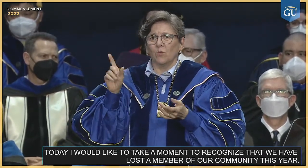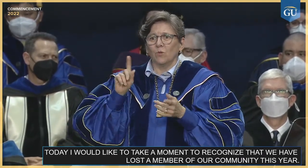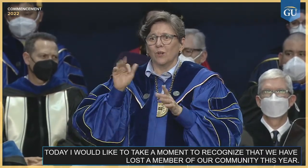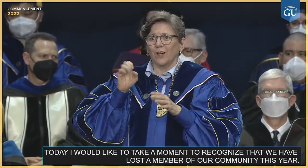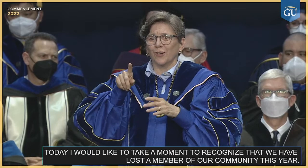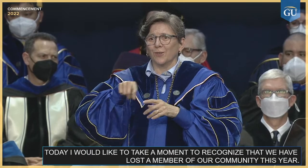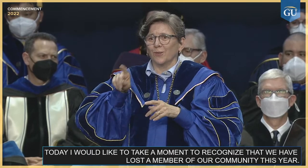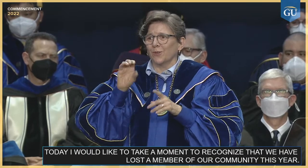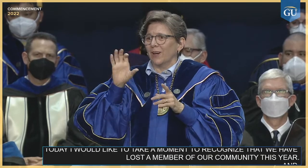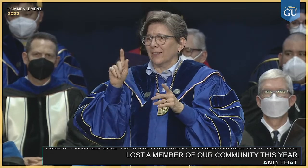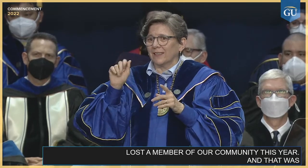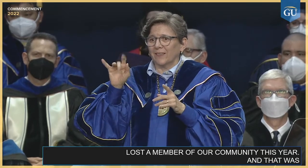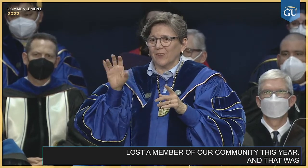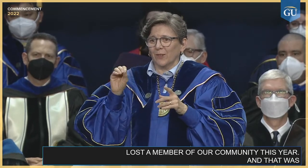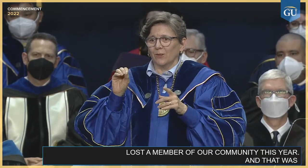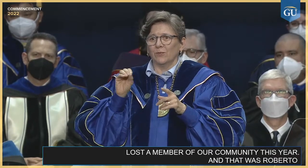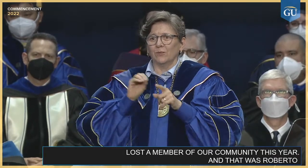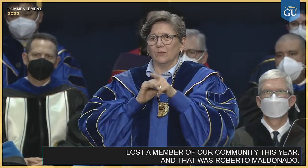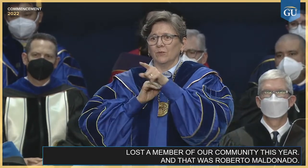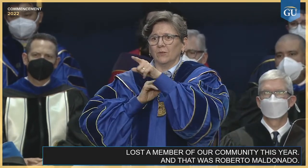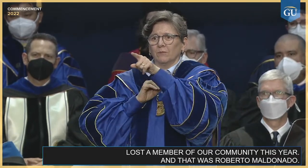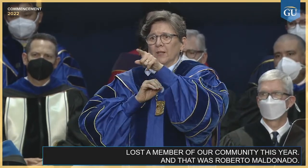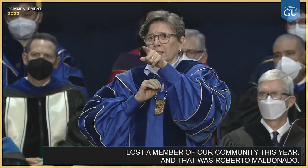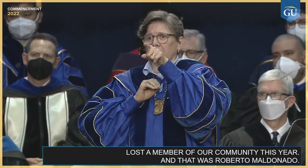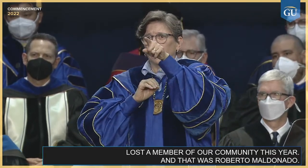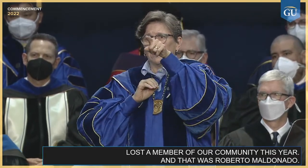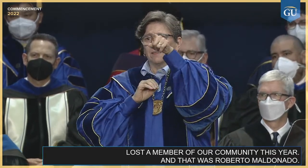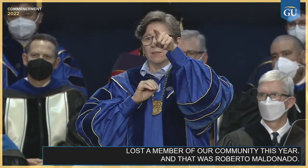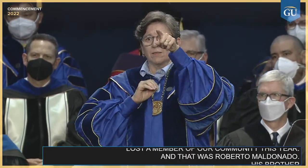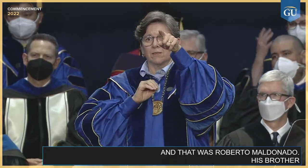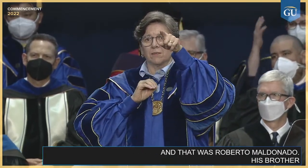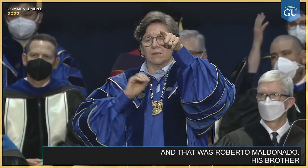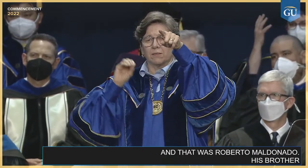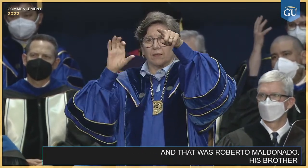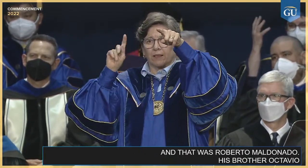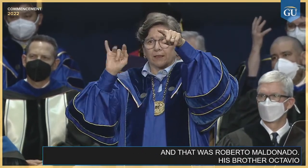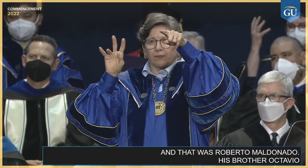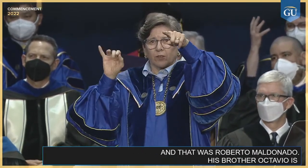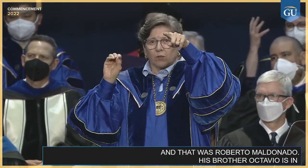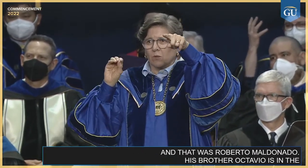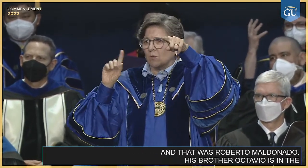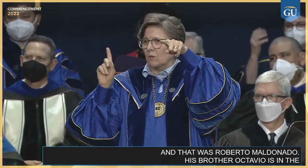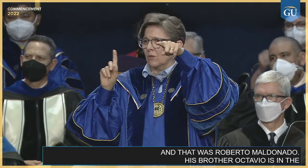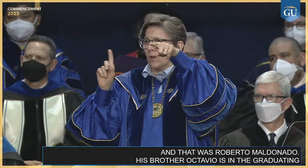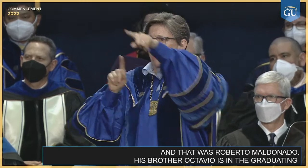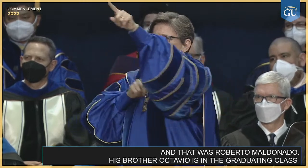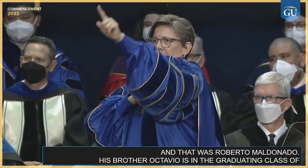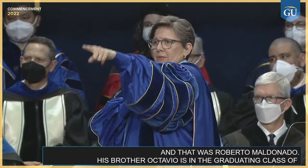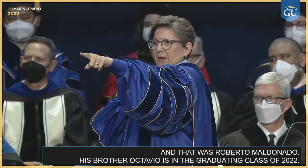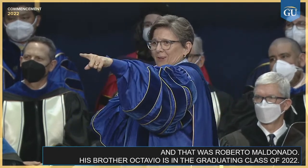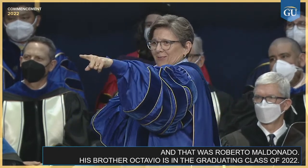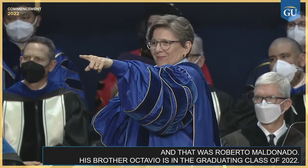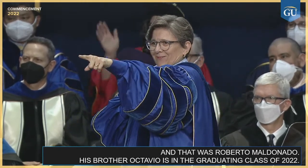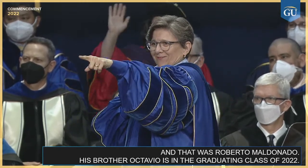of 2022. Octavio, where are you? Where are you seated, Octavio?